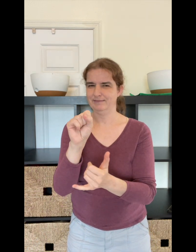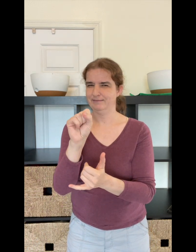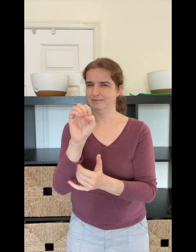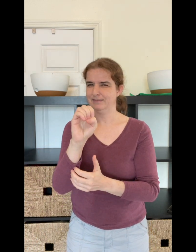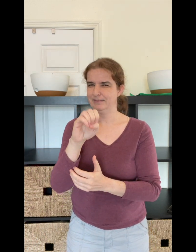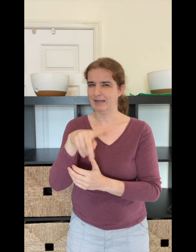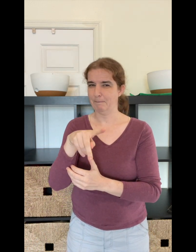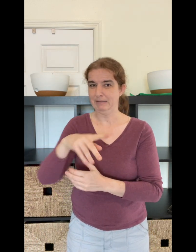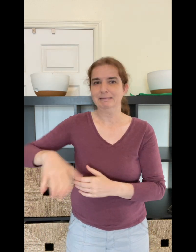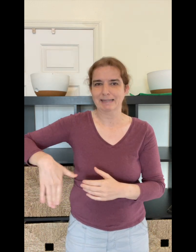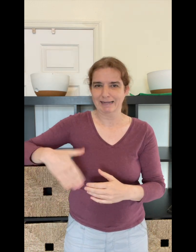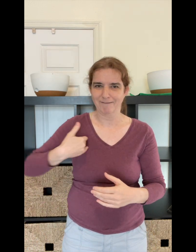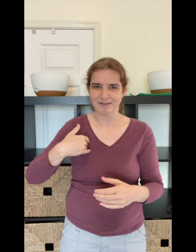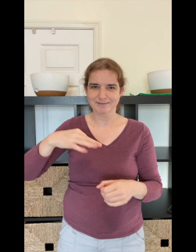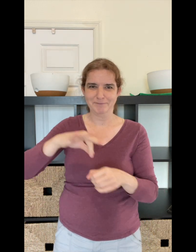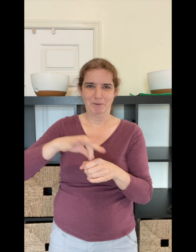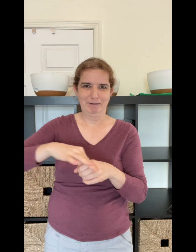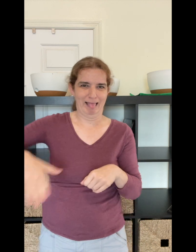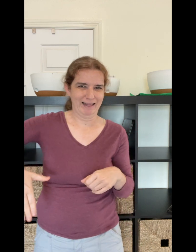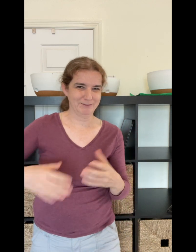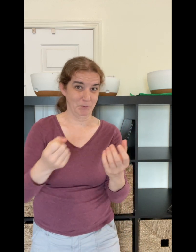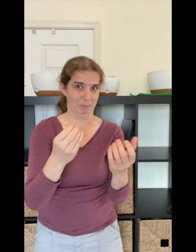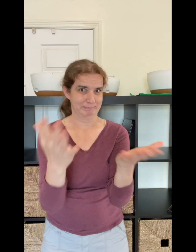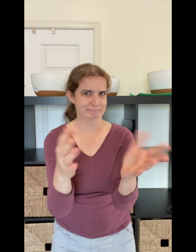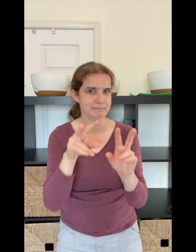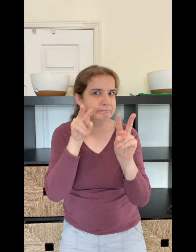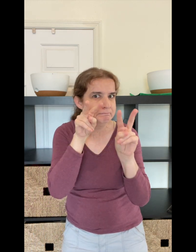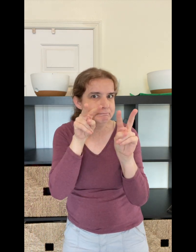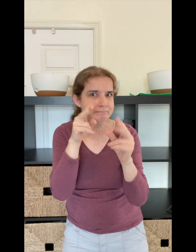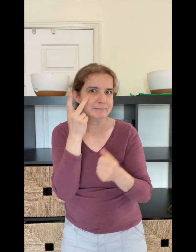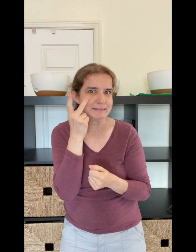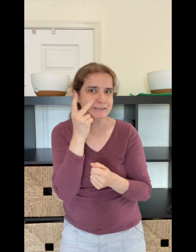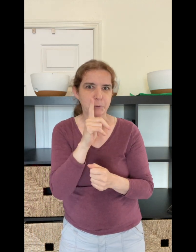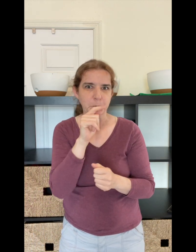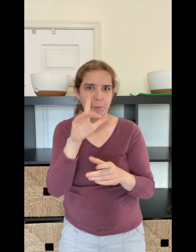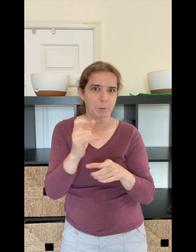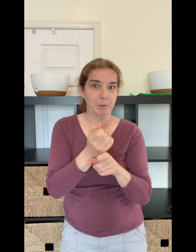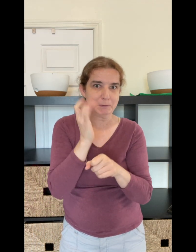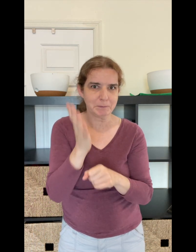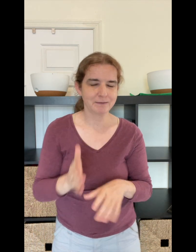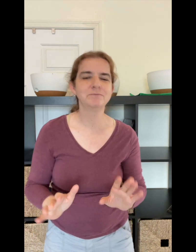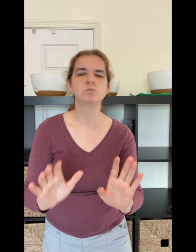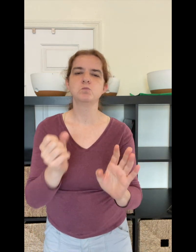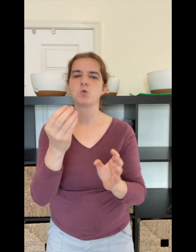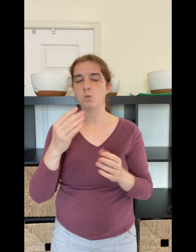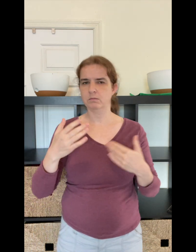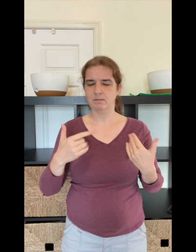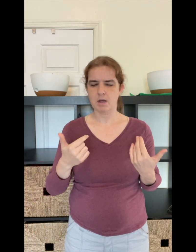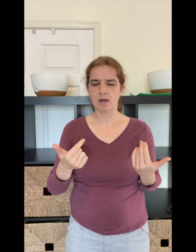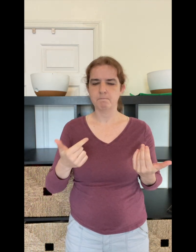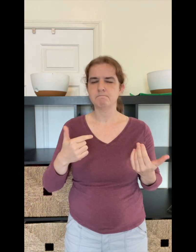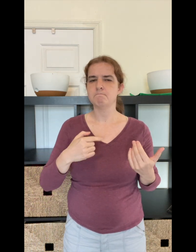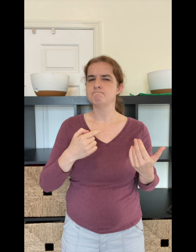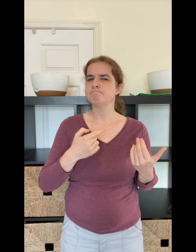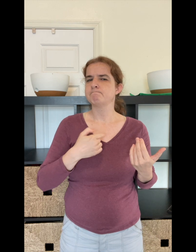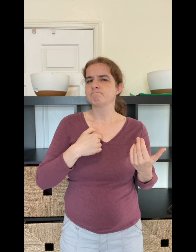Well, I'm going to tell you, it's September right now, so we haven't had our election yet. We're all looking to see who's going to win.